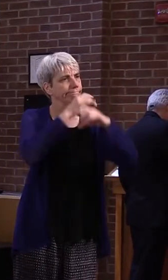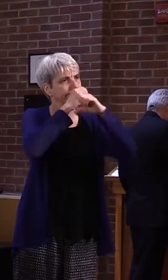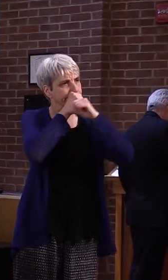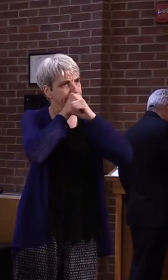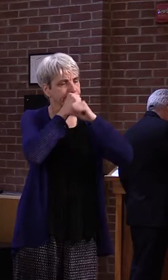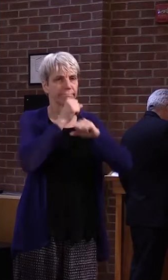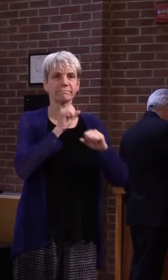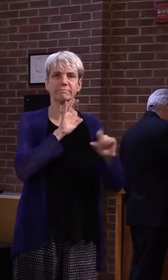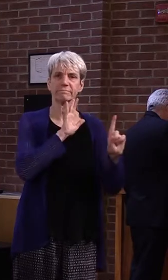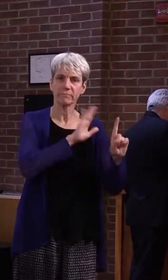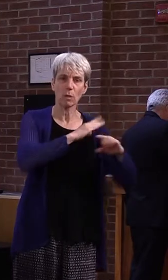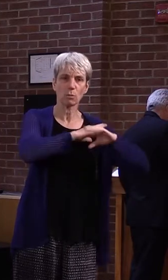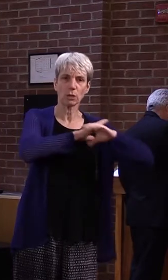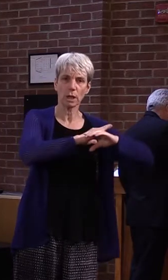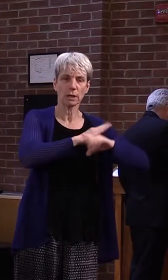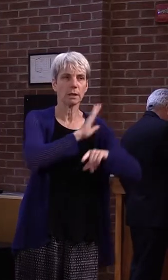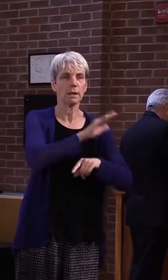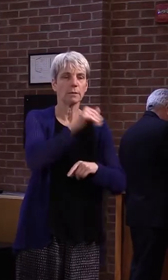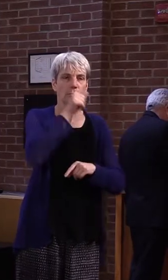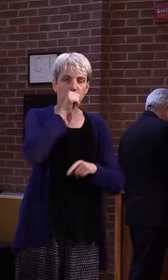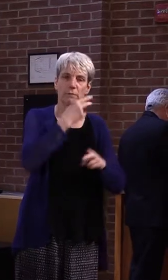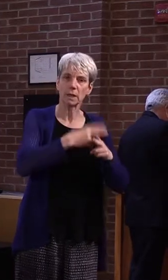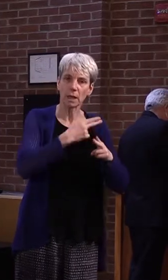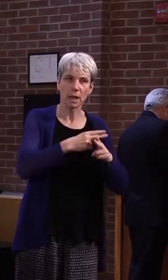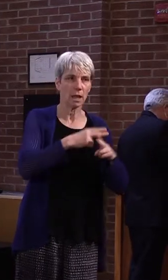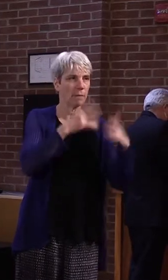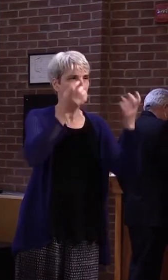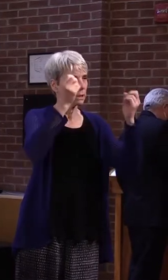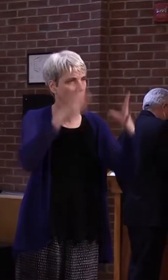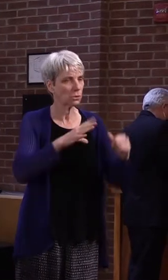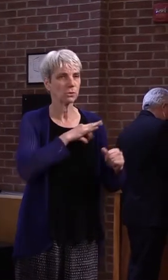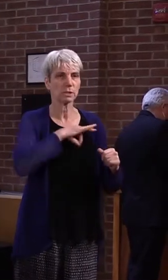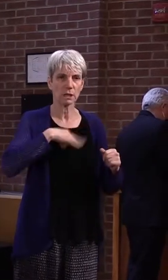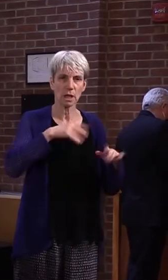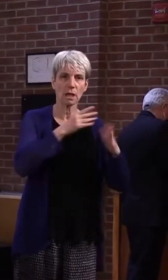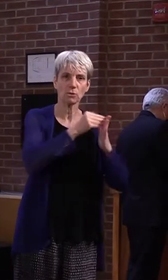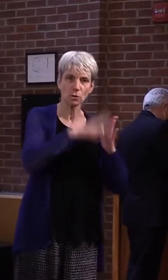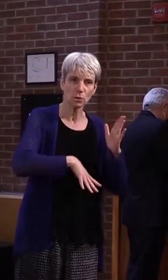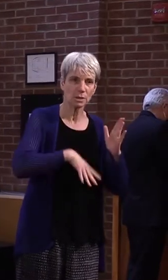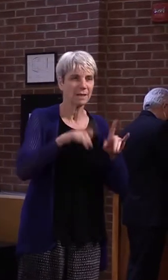with the needs of parents and a larger community to understand the public health trends.